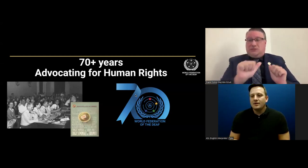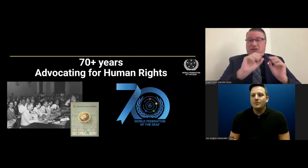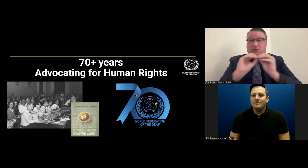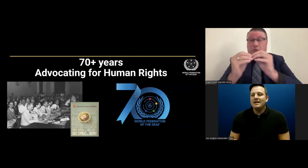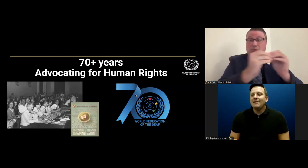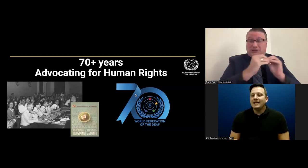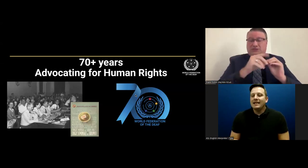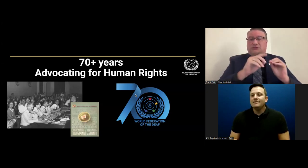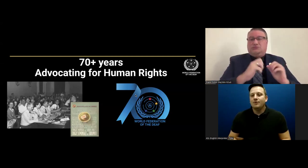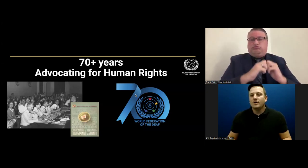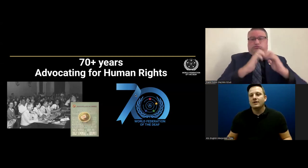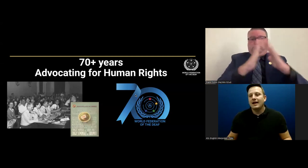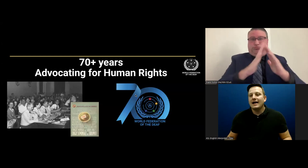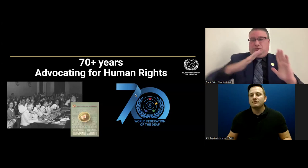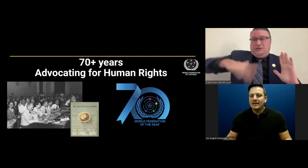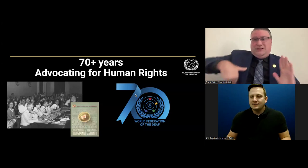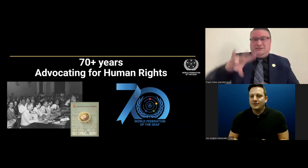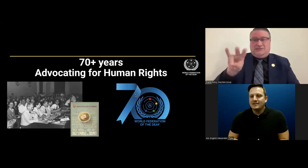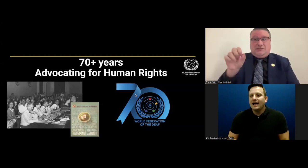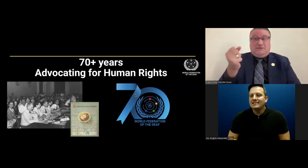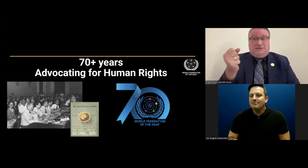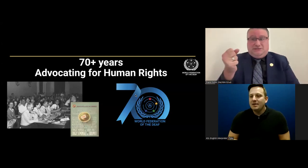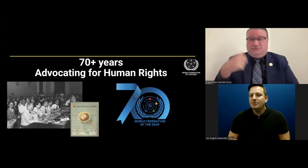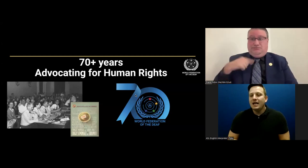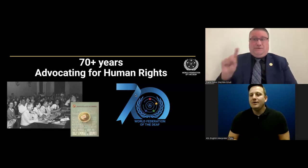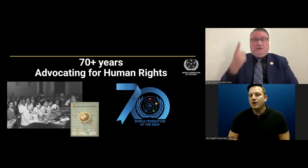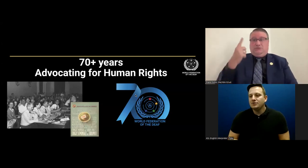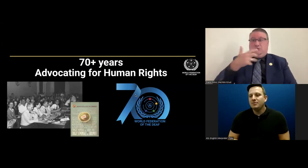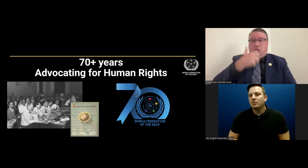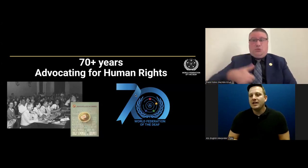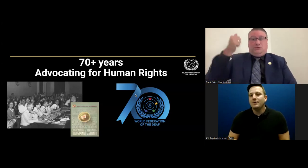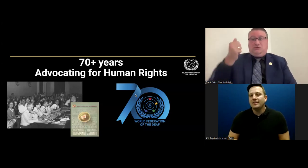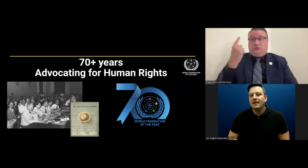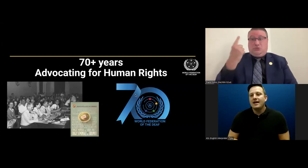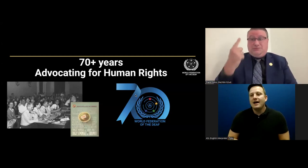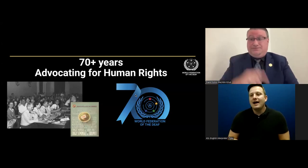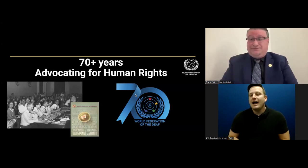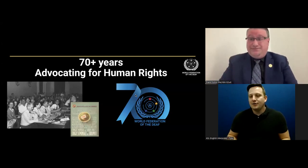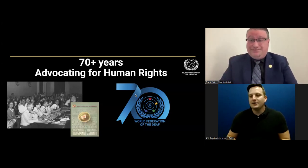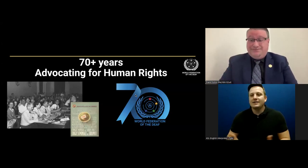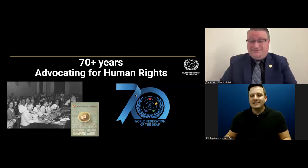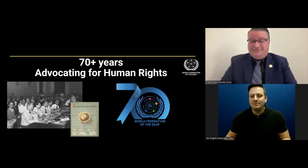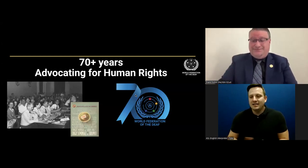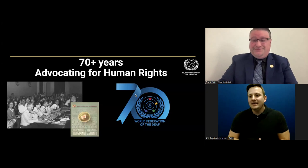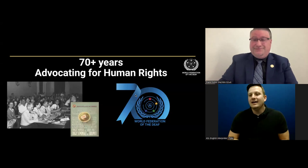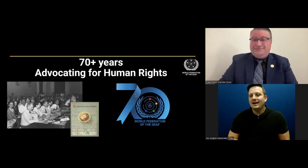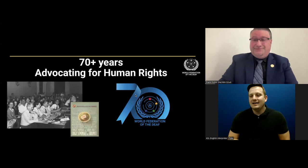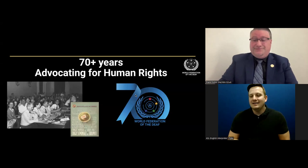We have been advocating for rights for deaf people, and we've also been working with other disability